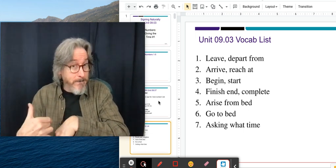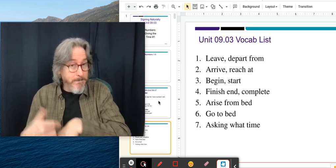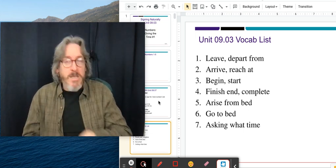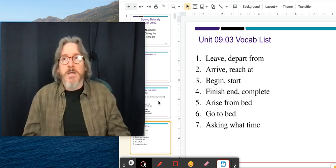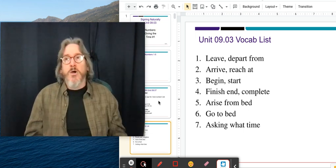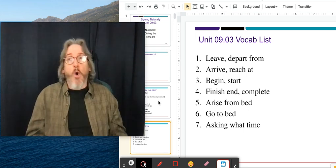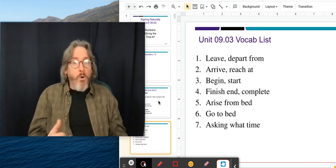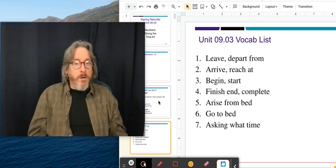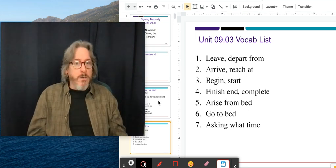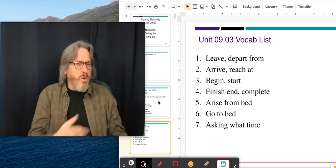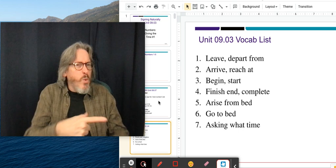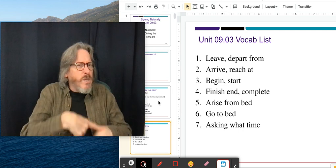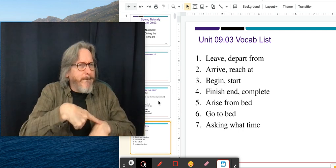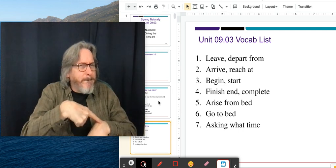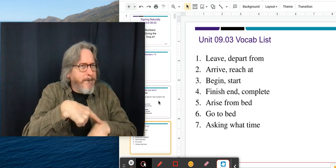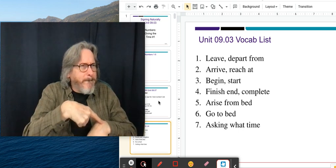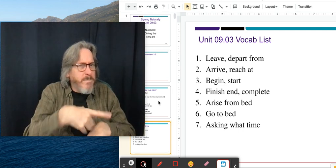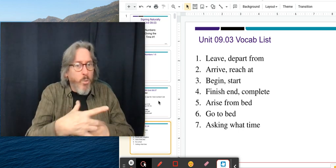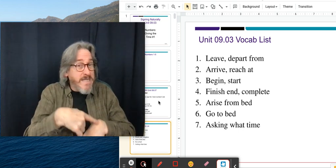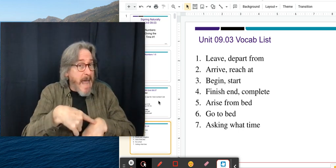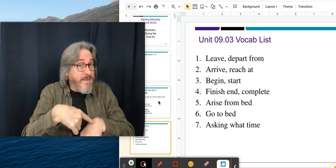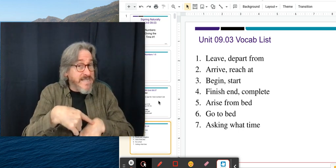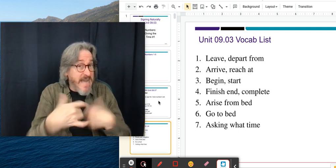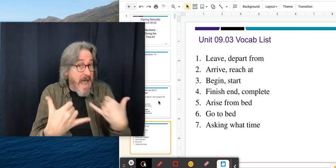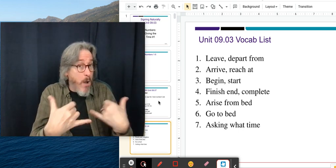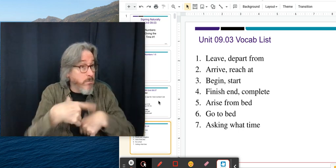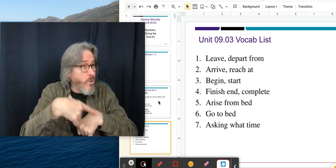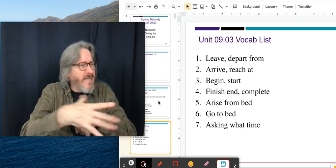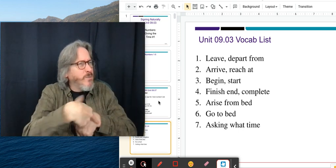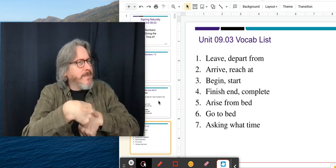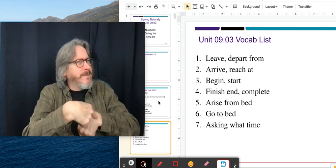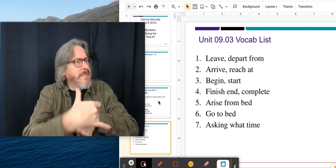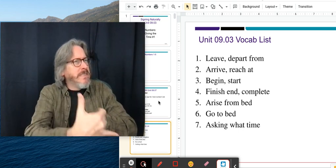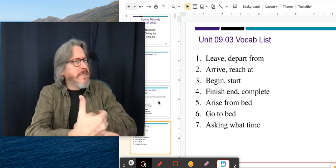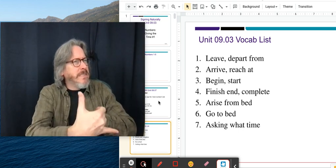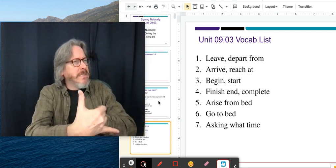Time? Or what time is it now?